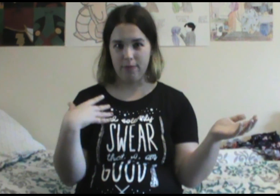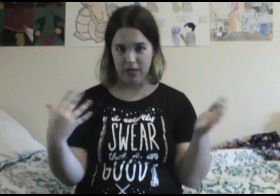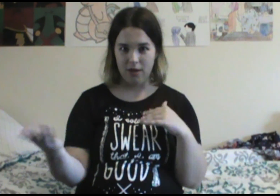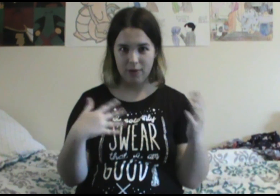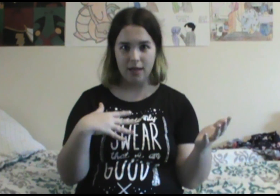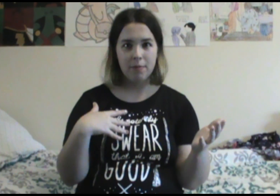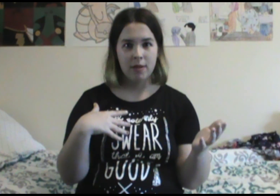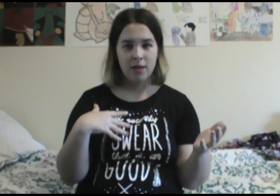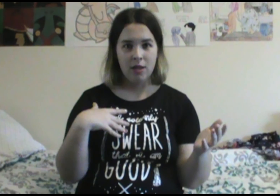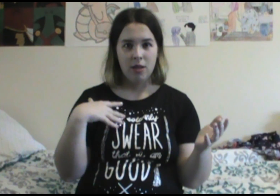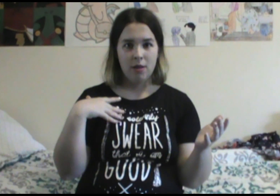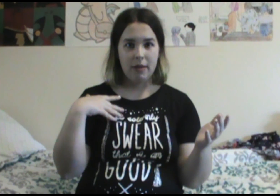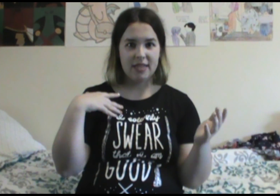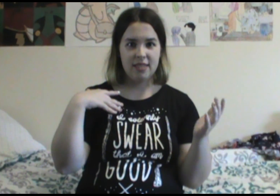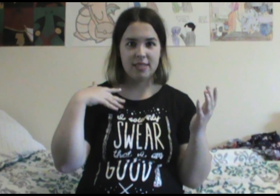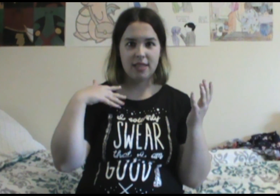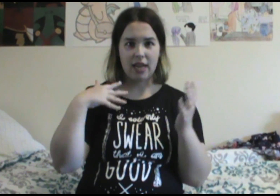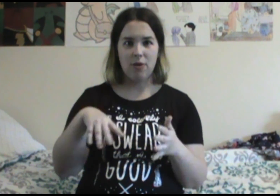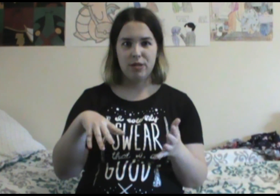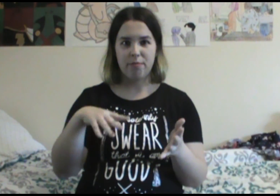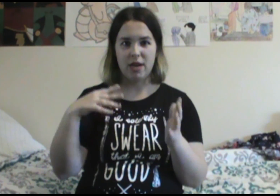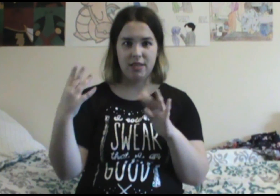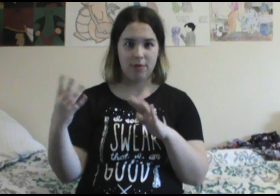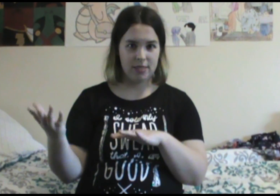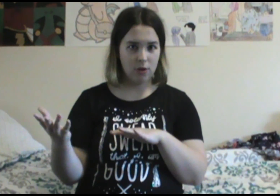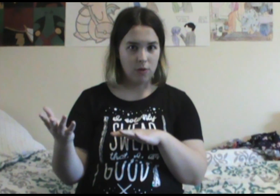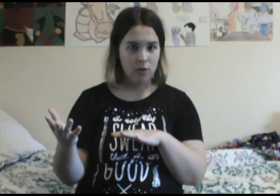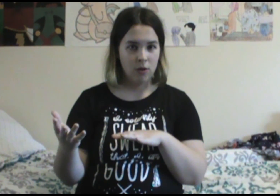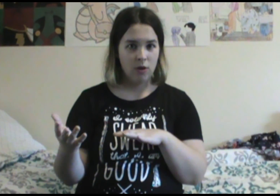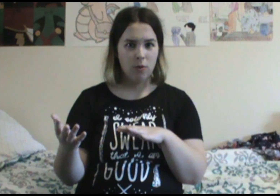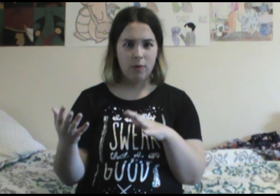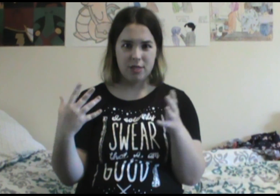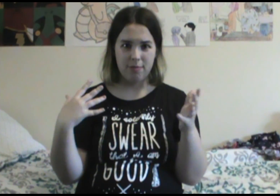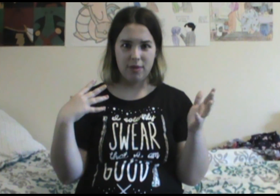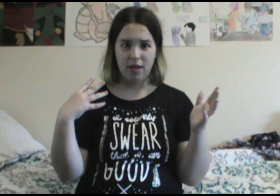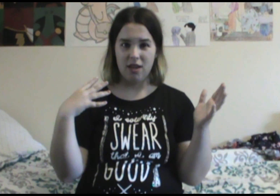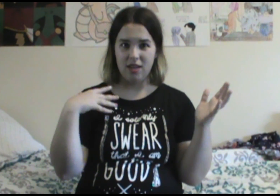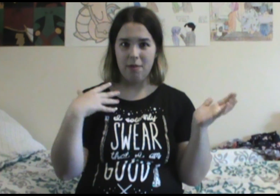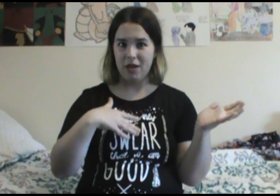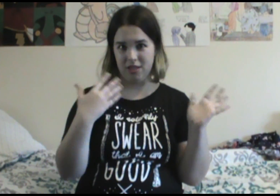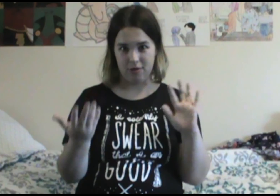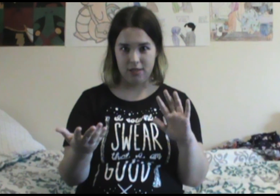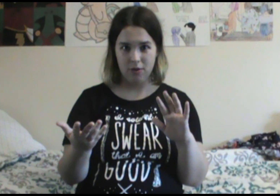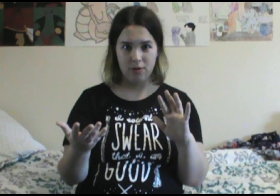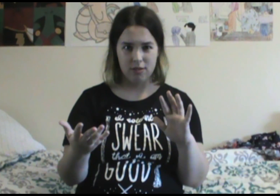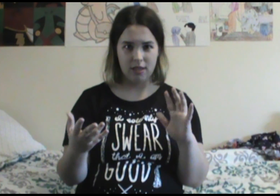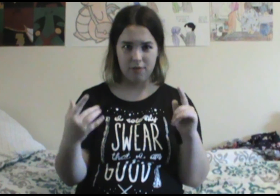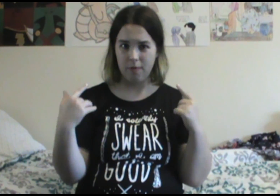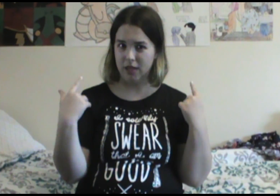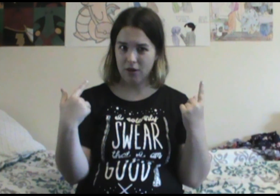familiar with him. Because he's the Count of Monte Cristo, which the name Monte Cristo sounds familiar to